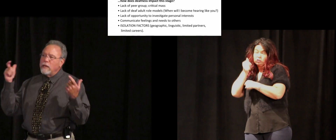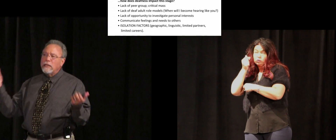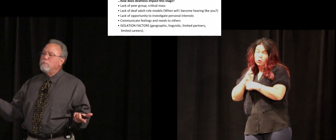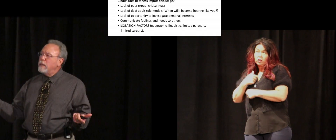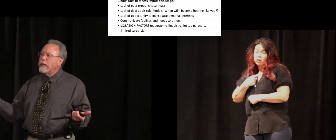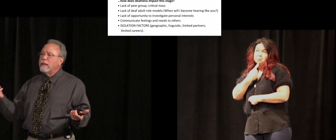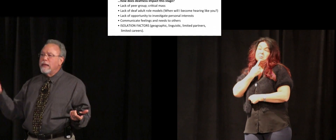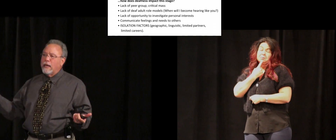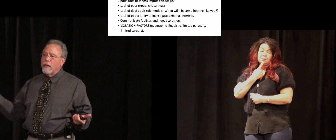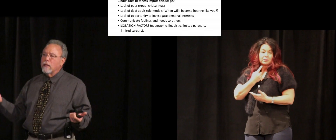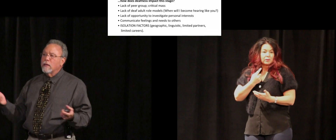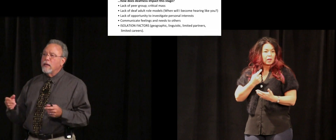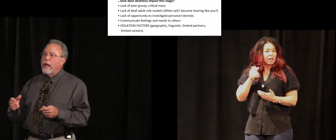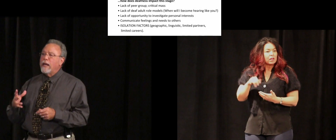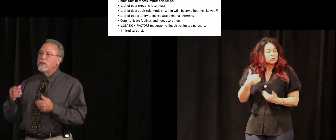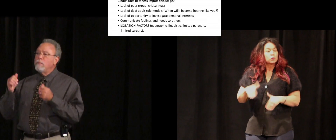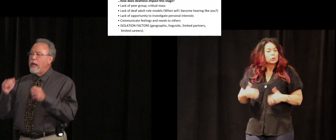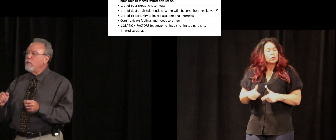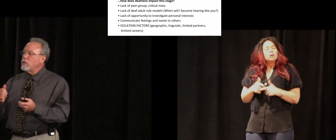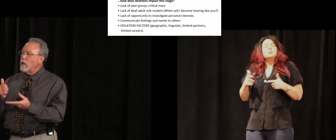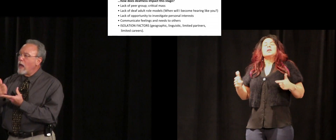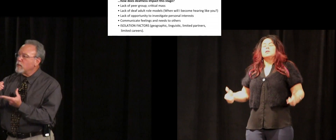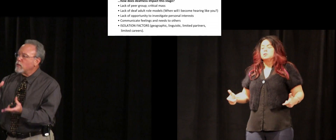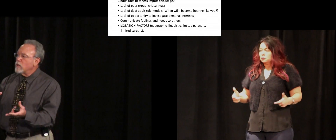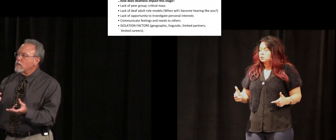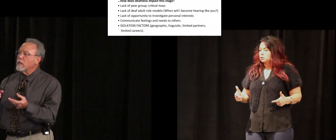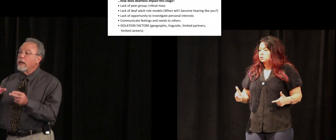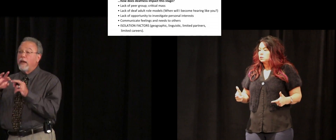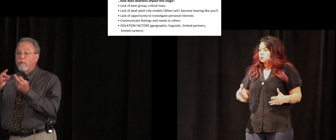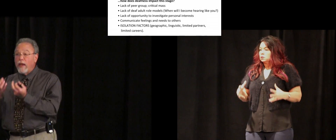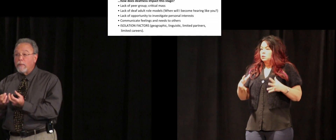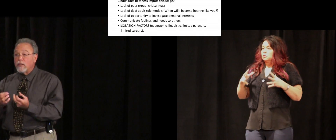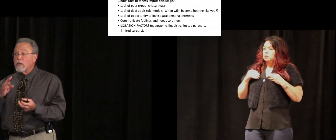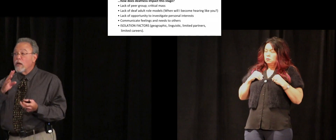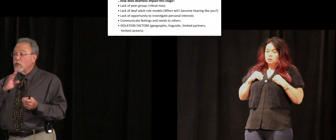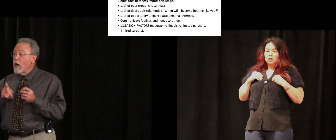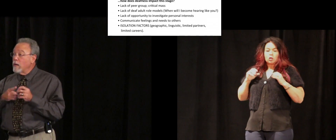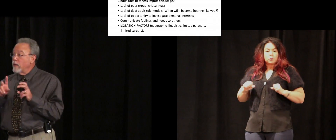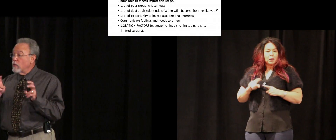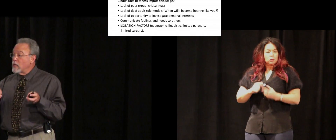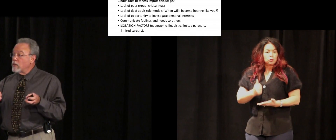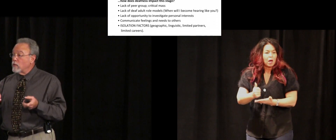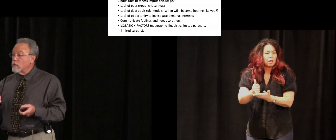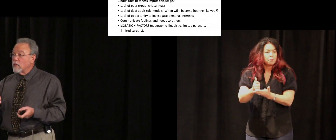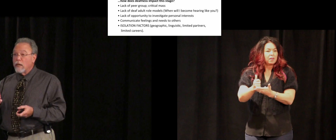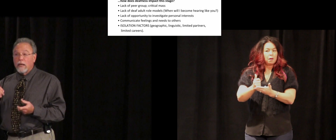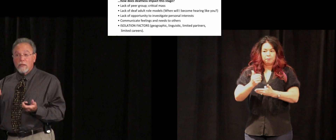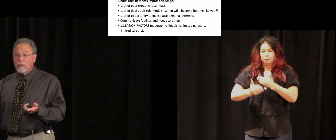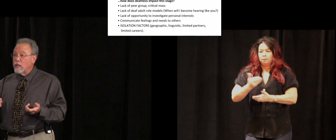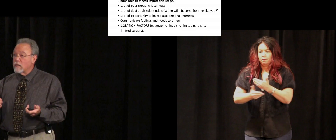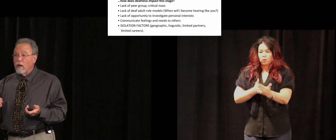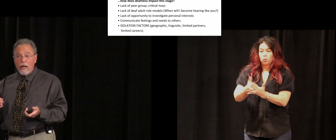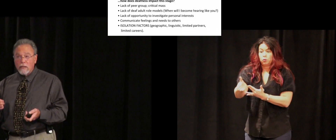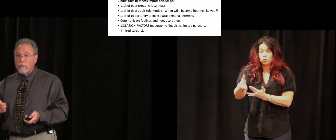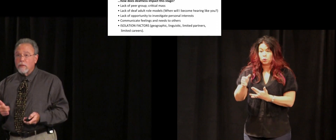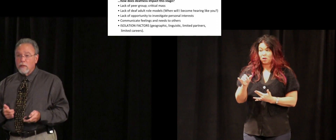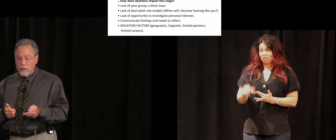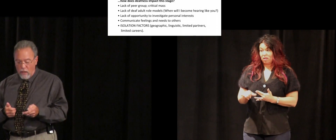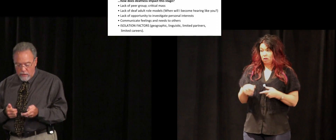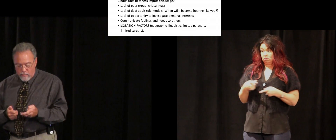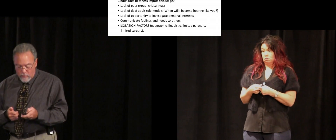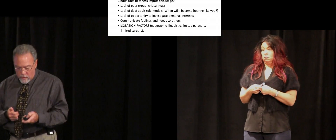9%. On SBCT, we have deaf students on our list 25 to 30% of the time.